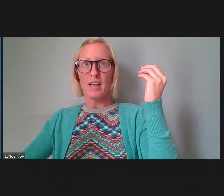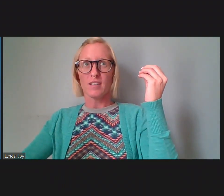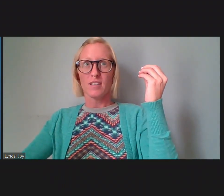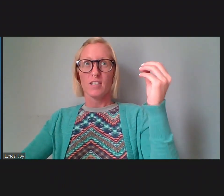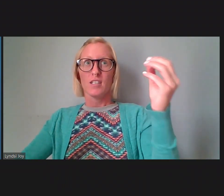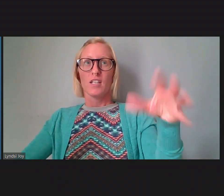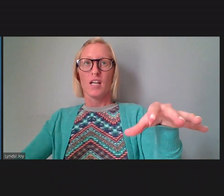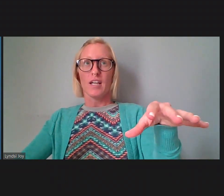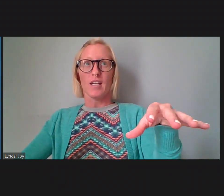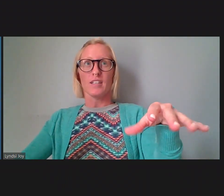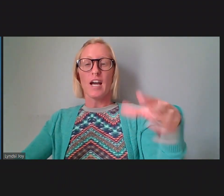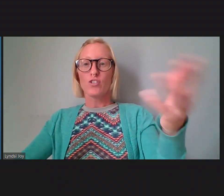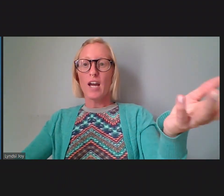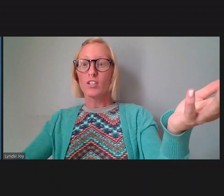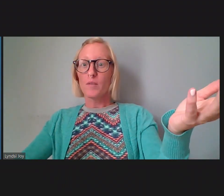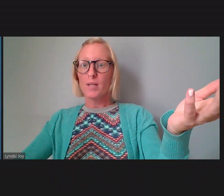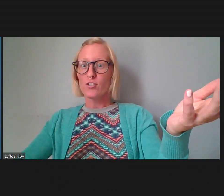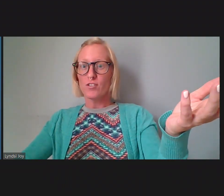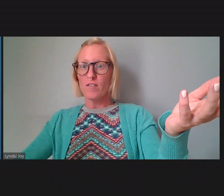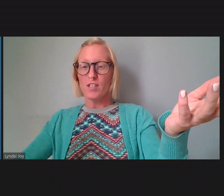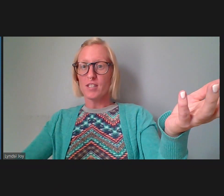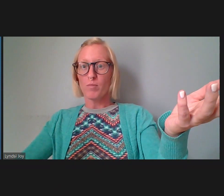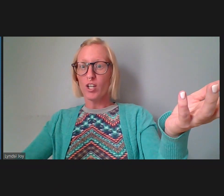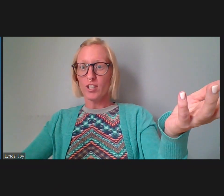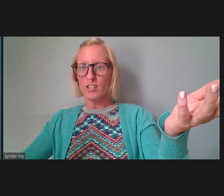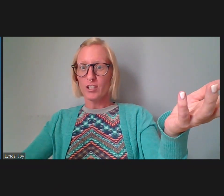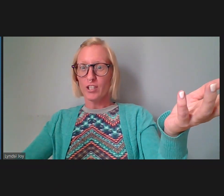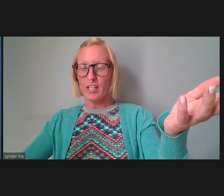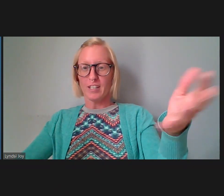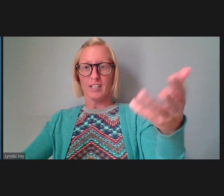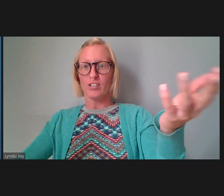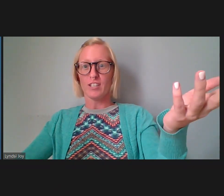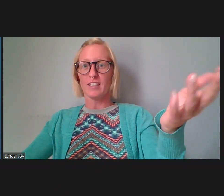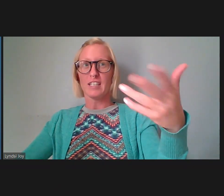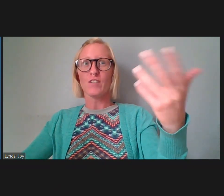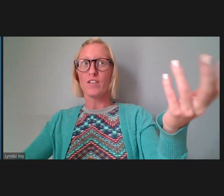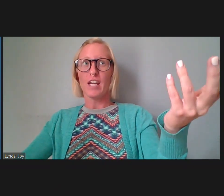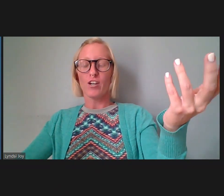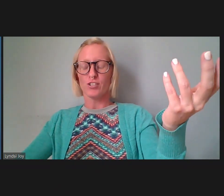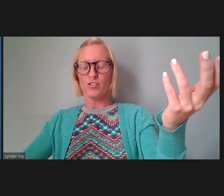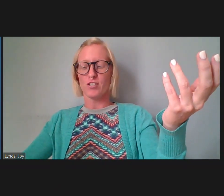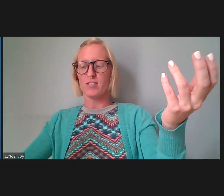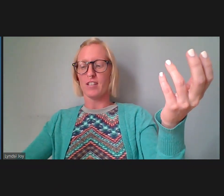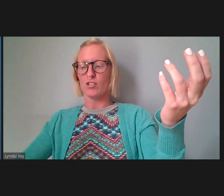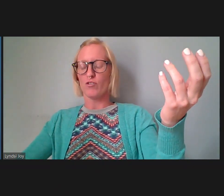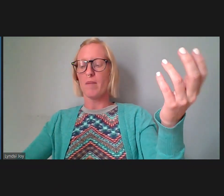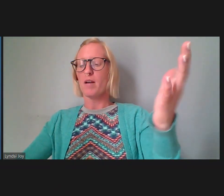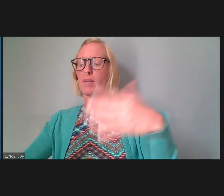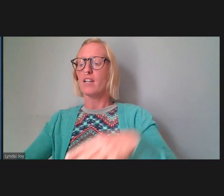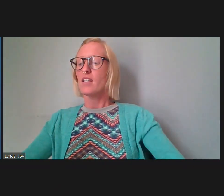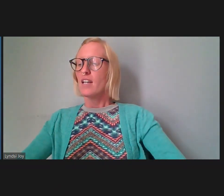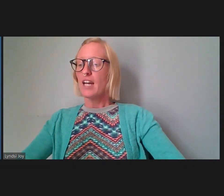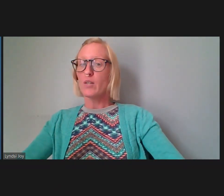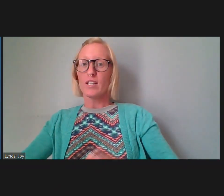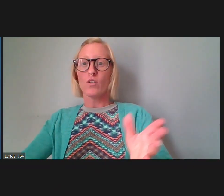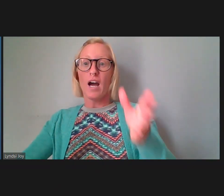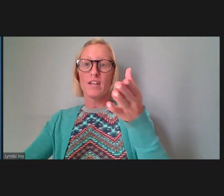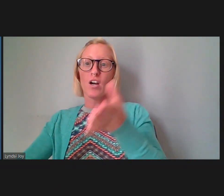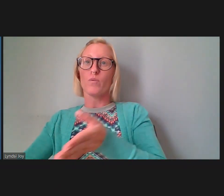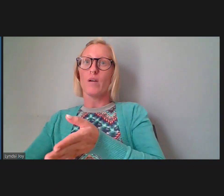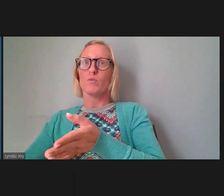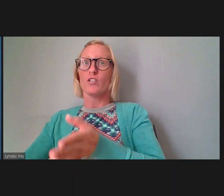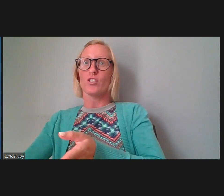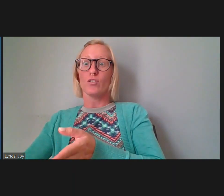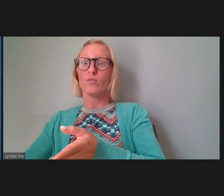my head, and I tried to look up pictures of this book, and I couldn't, like, even of the characters to like describe them. But anyway, so